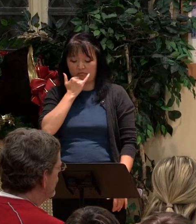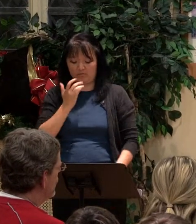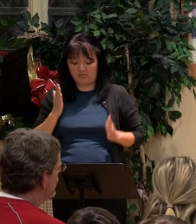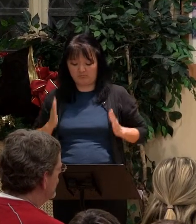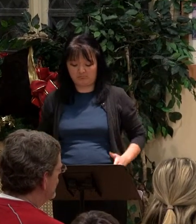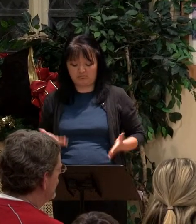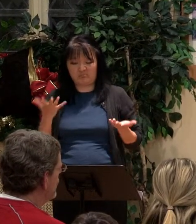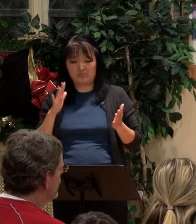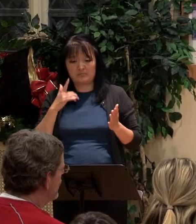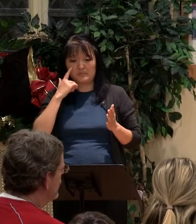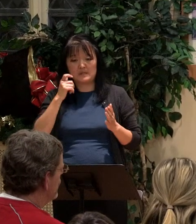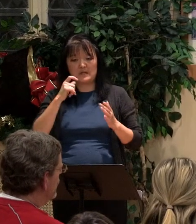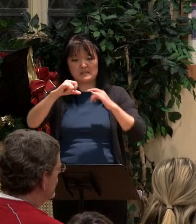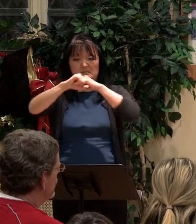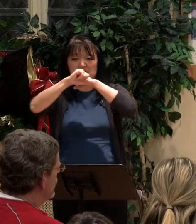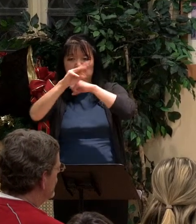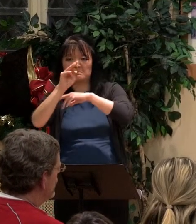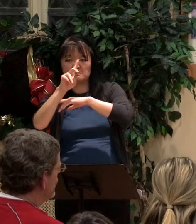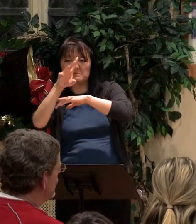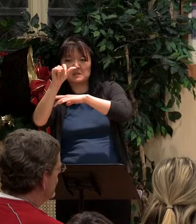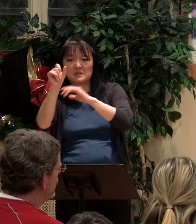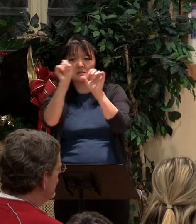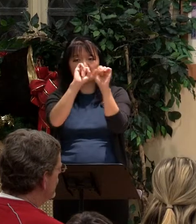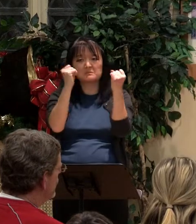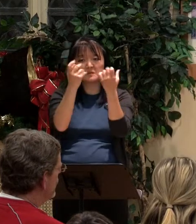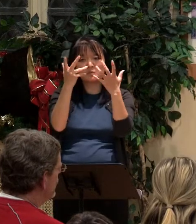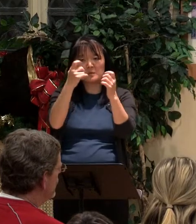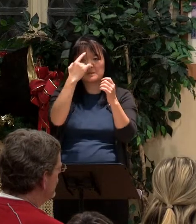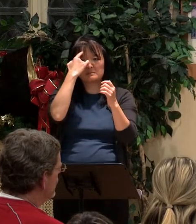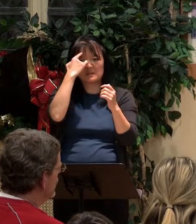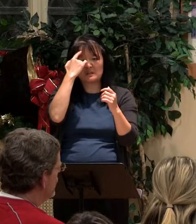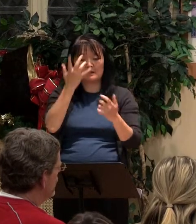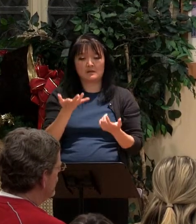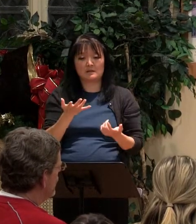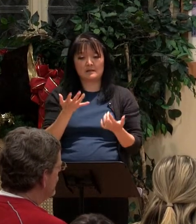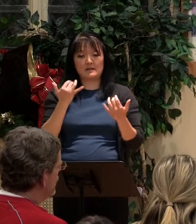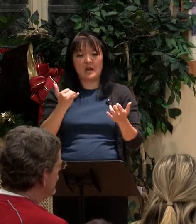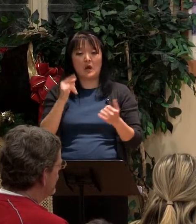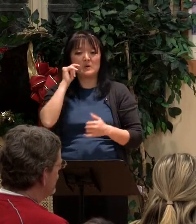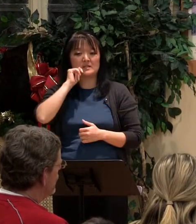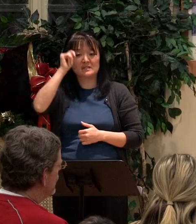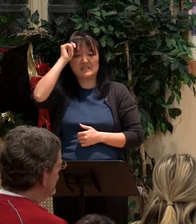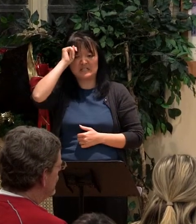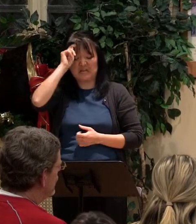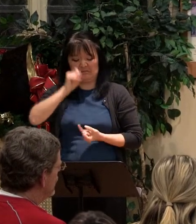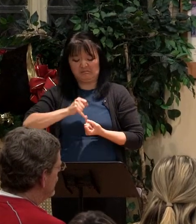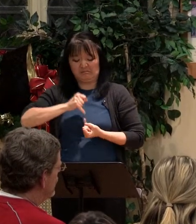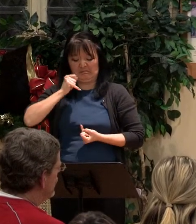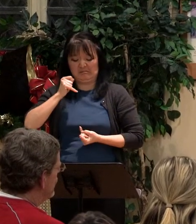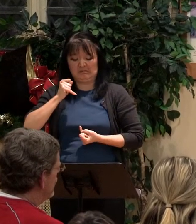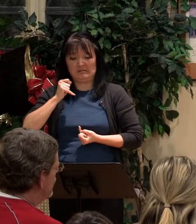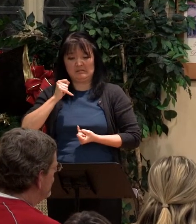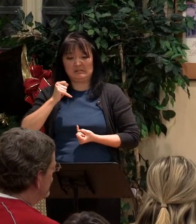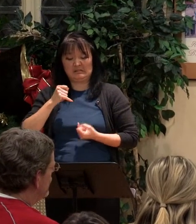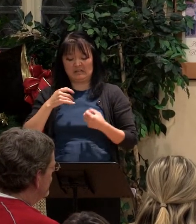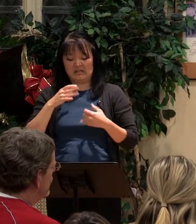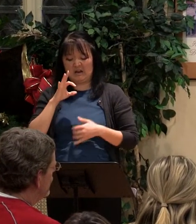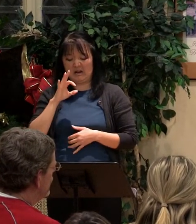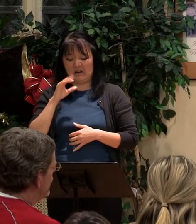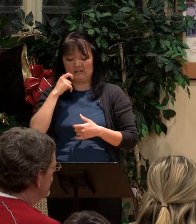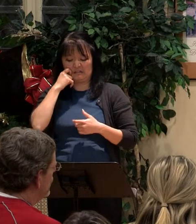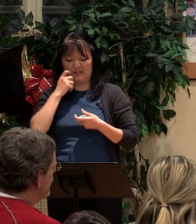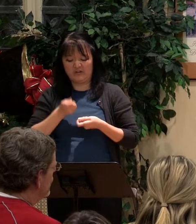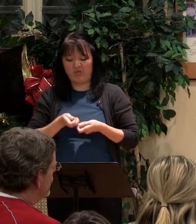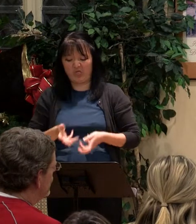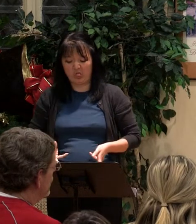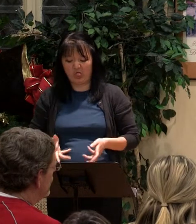and society wants me to think. And because of this, teenagers today are made up of frail bones and rotting flesh, living off